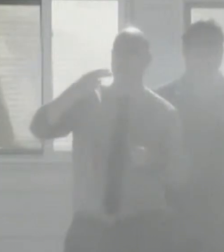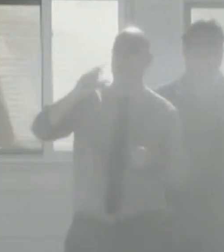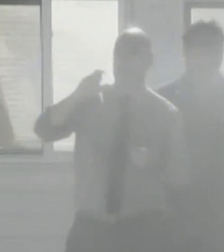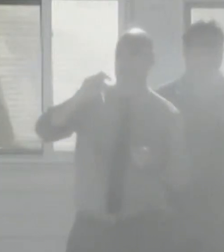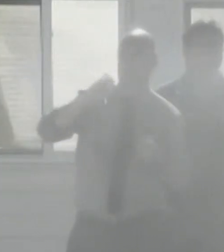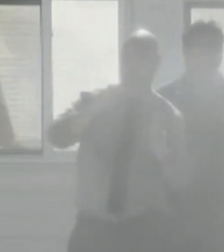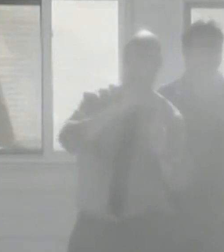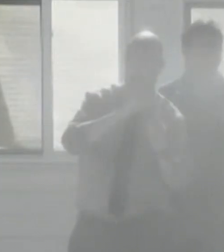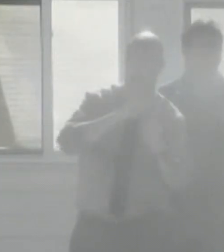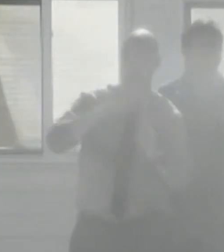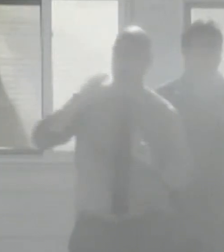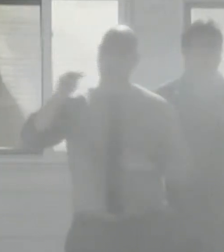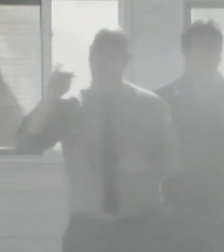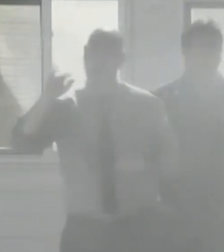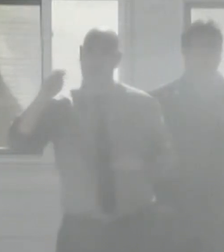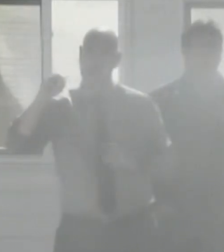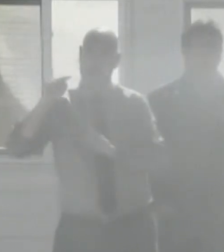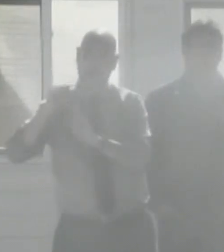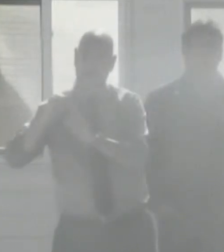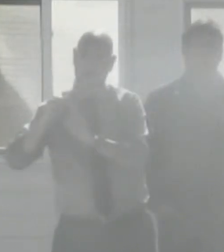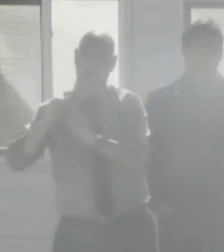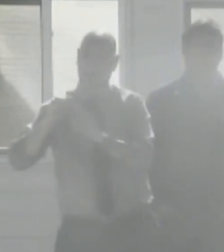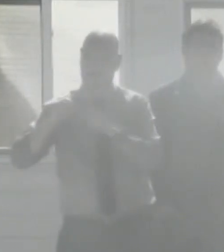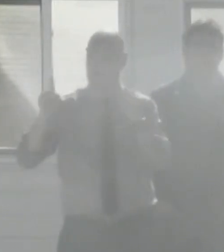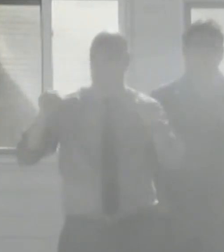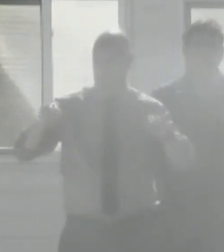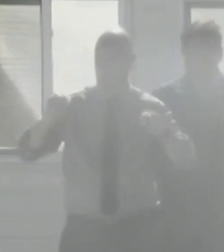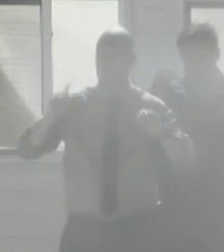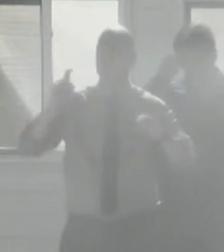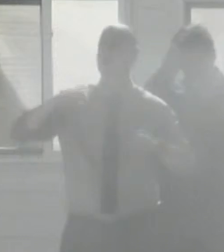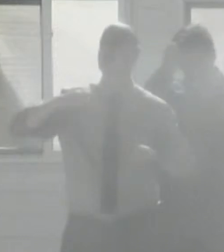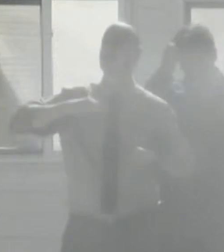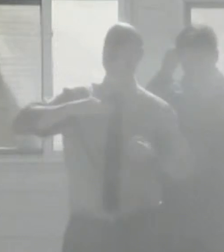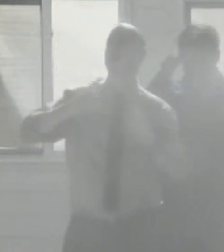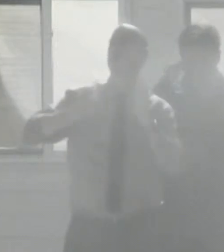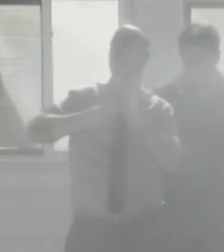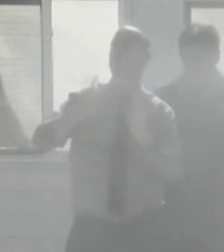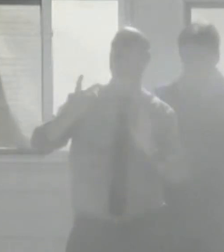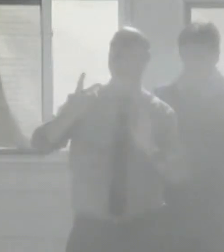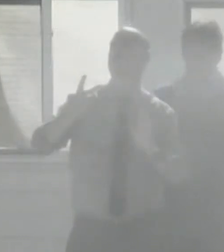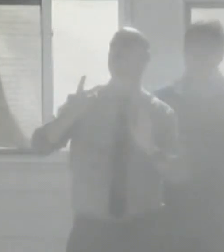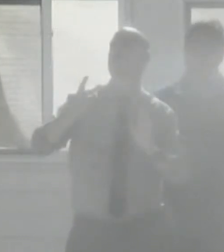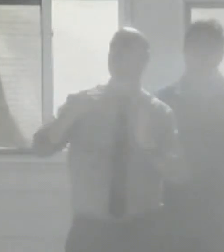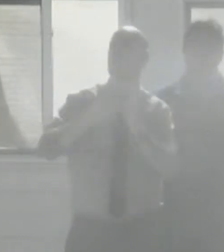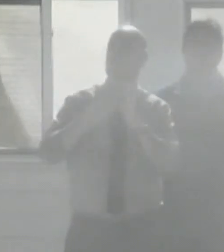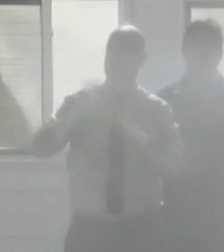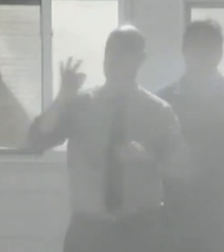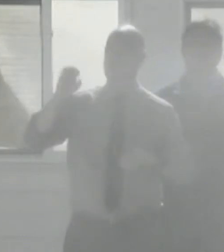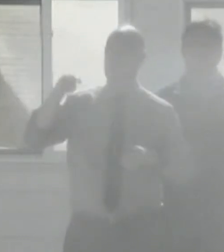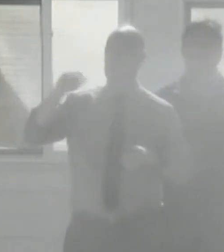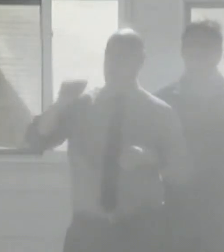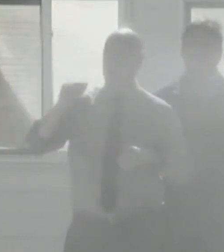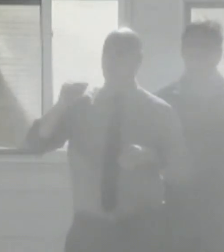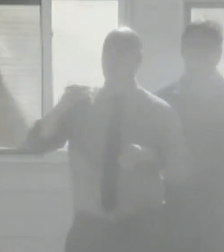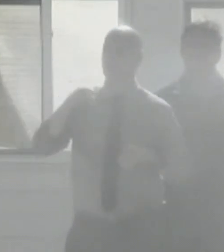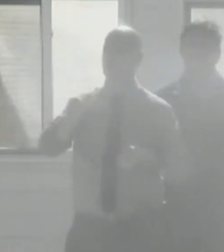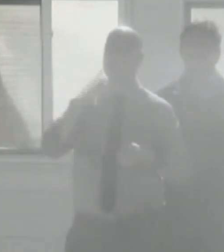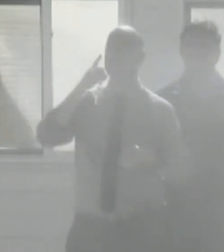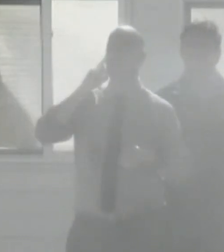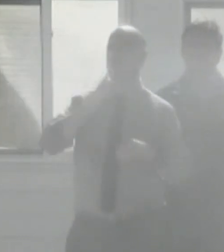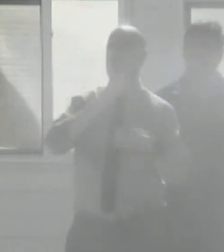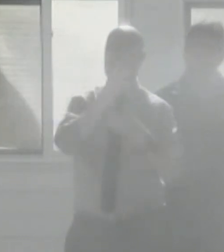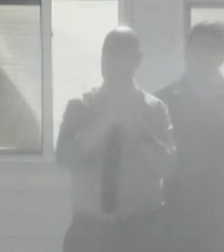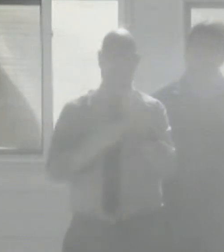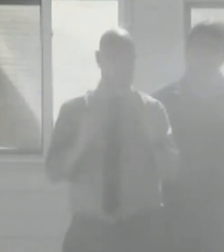apply for both scenarios, for both of those incidents, because they will be eligible for different funding and additional funding as a result of